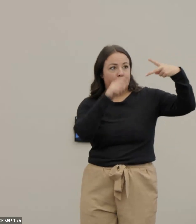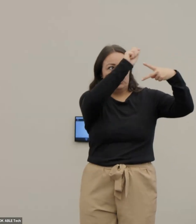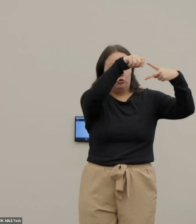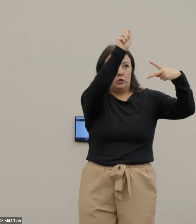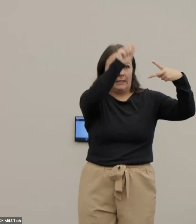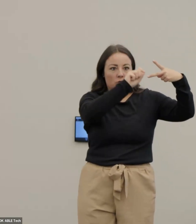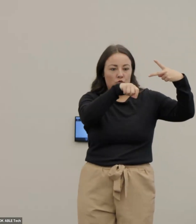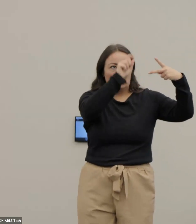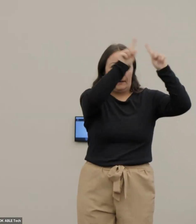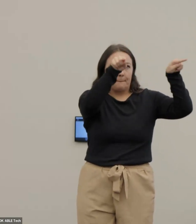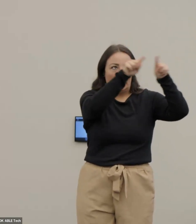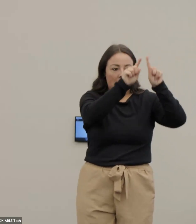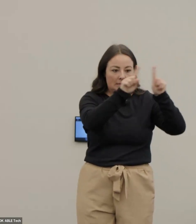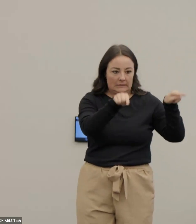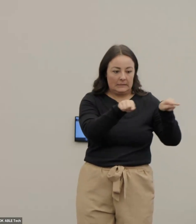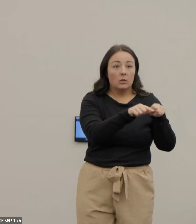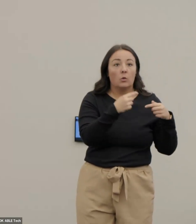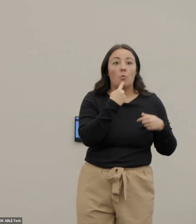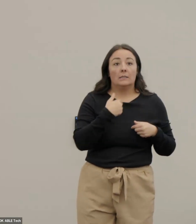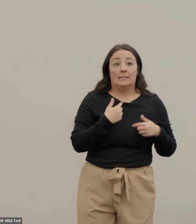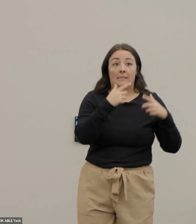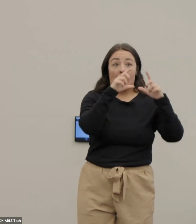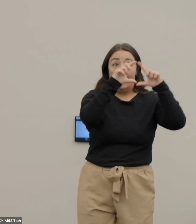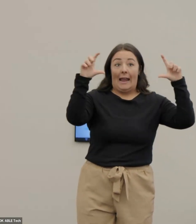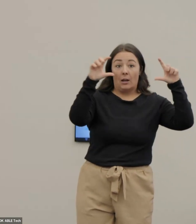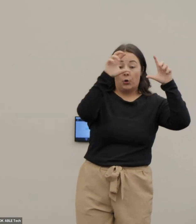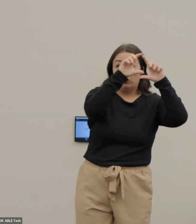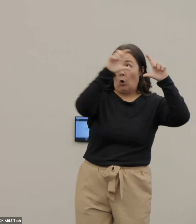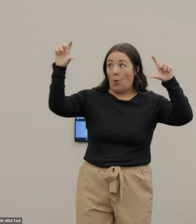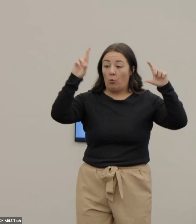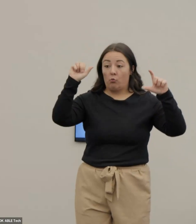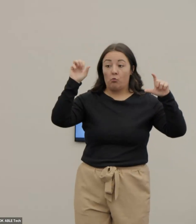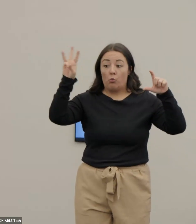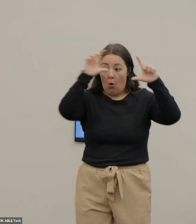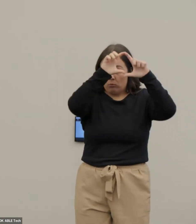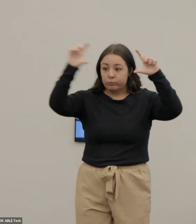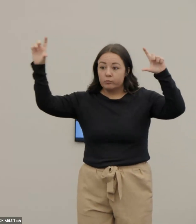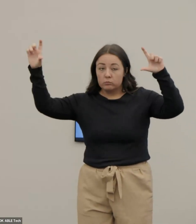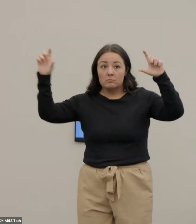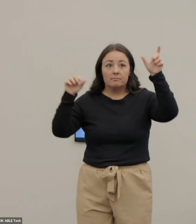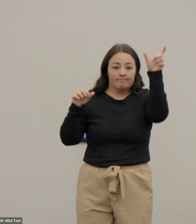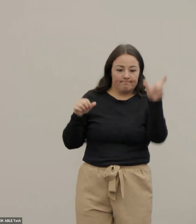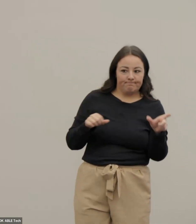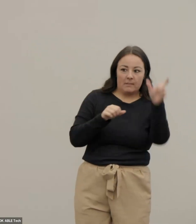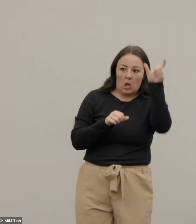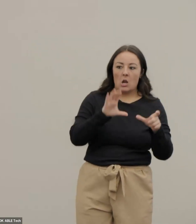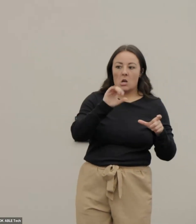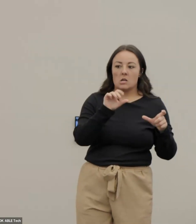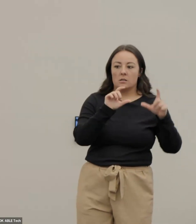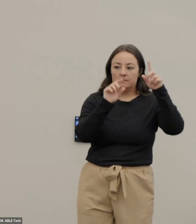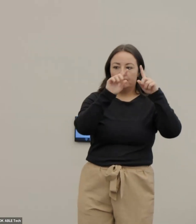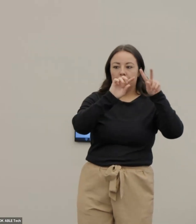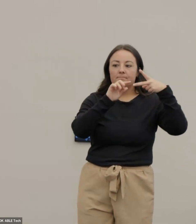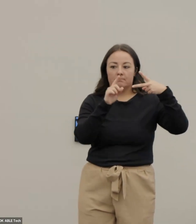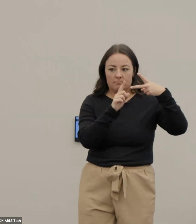One says header row and one says first column. That's how you define header rows